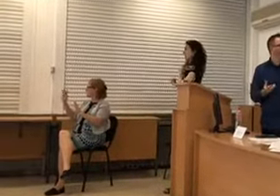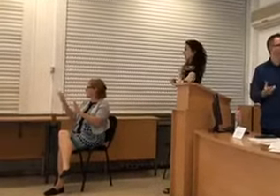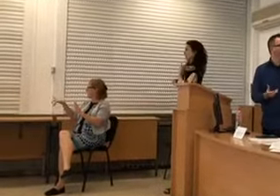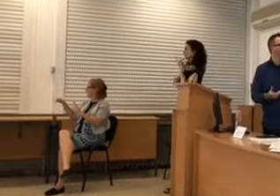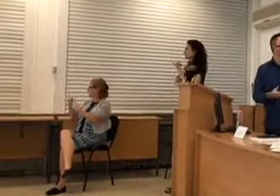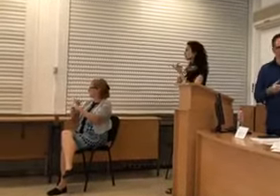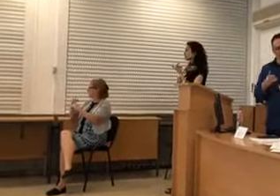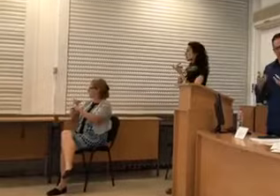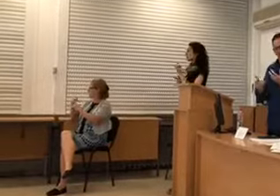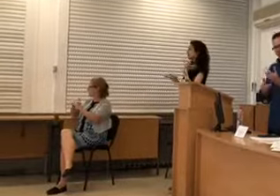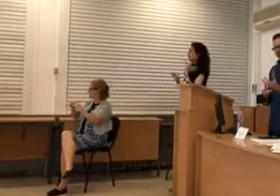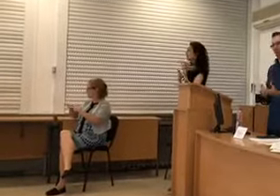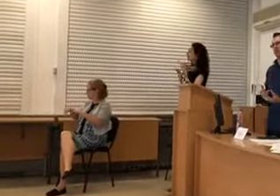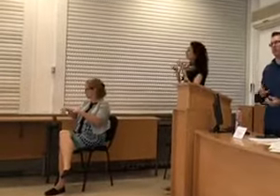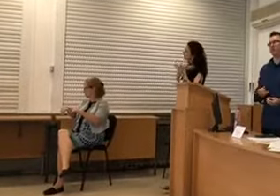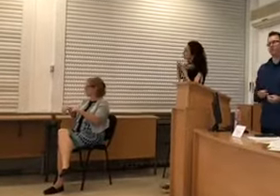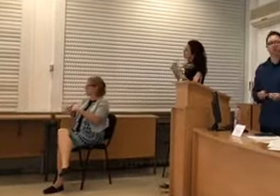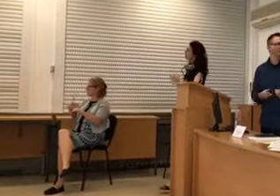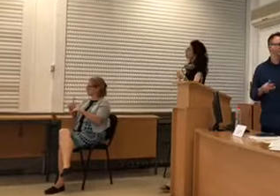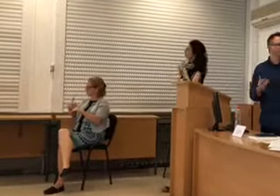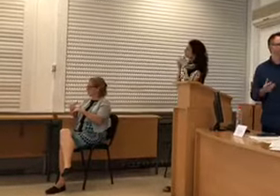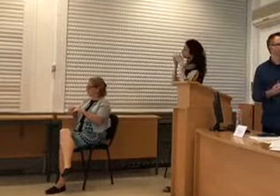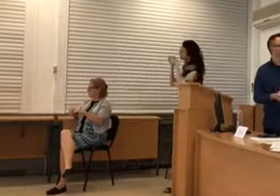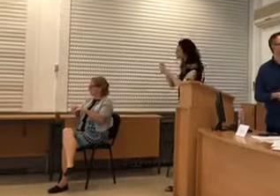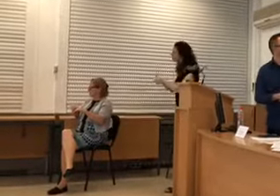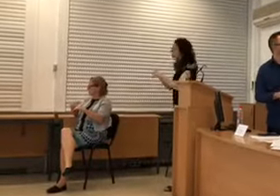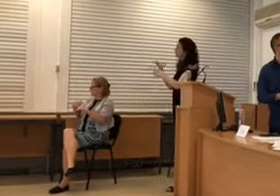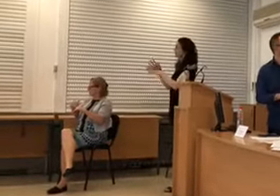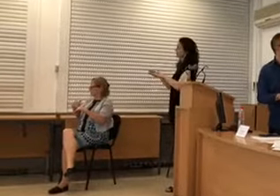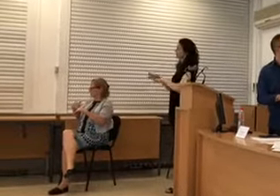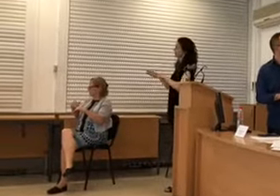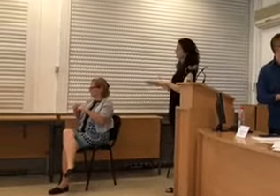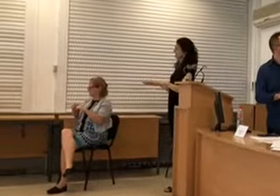abuse with children, the way